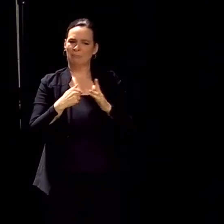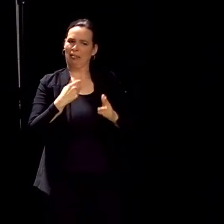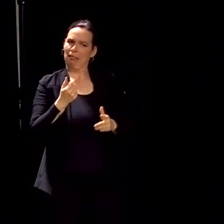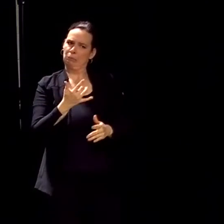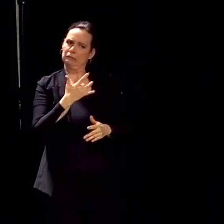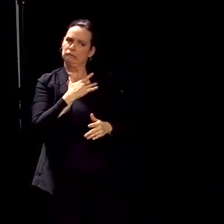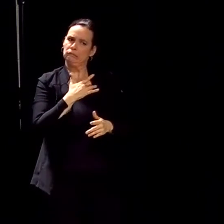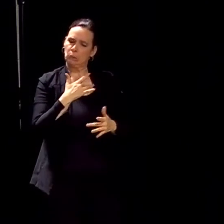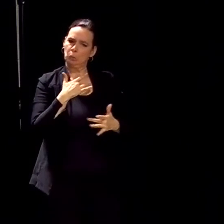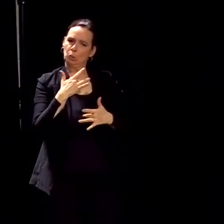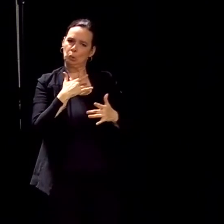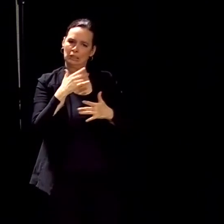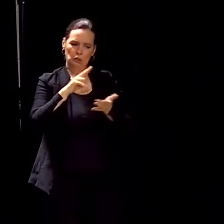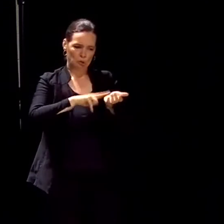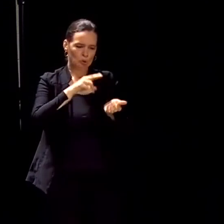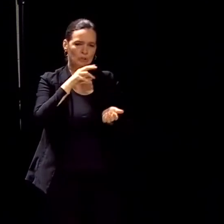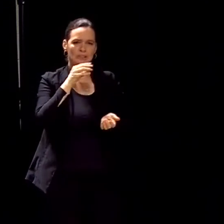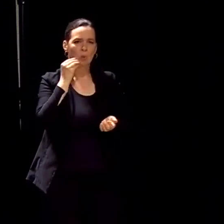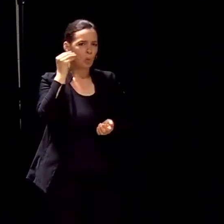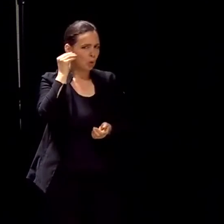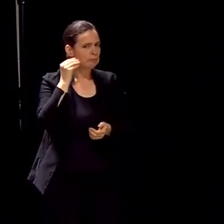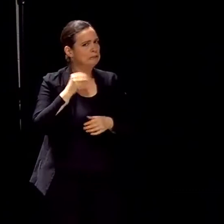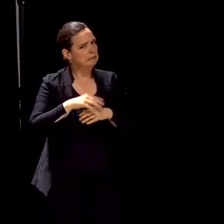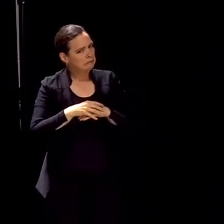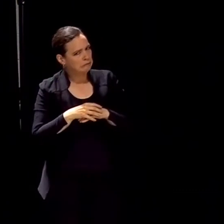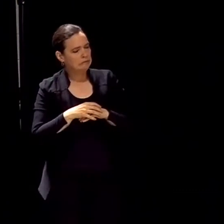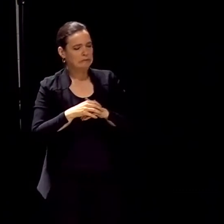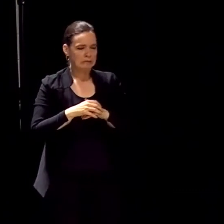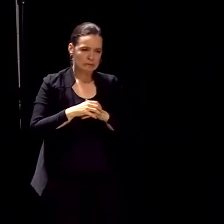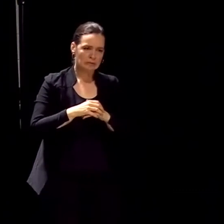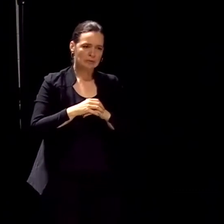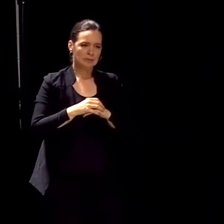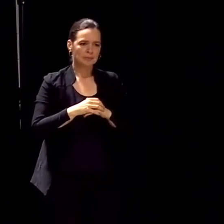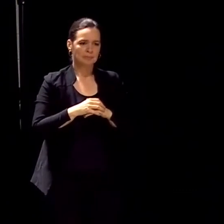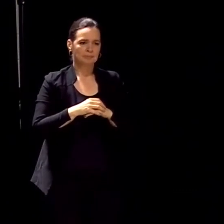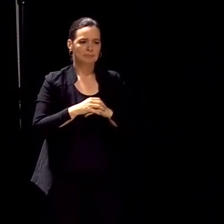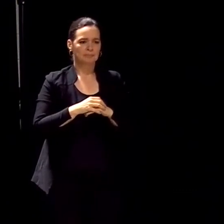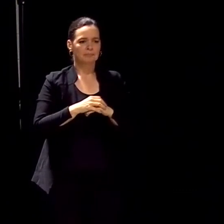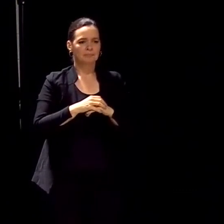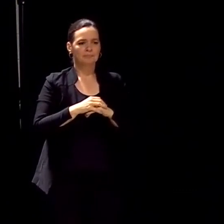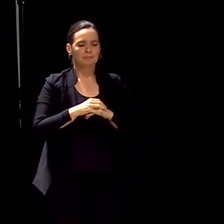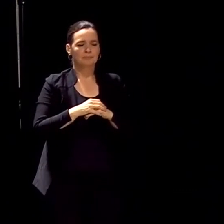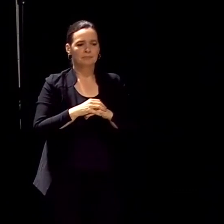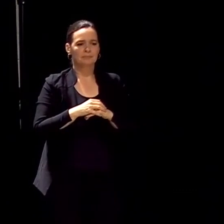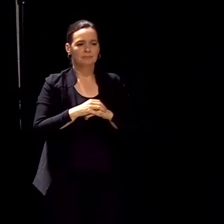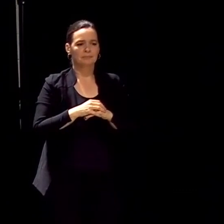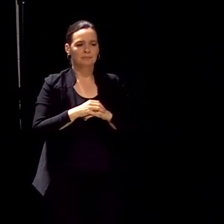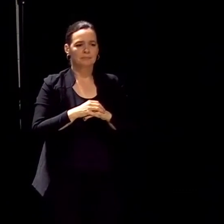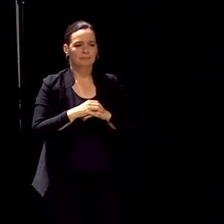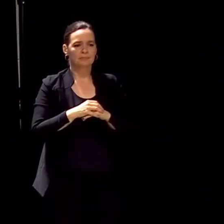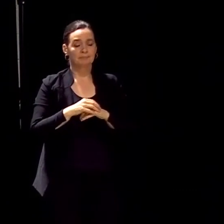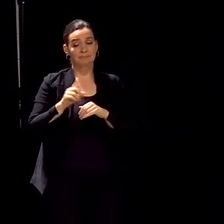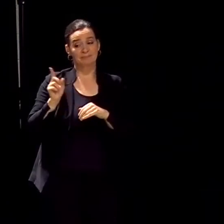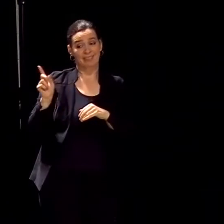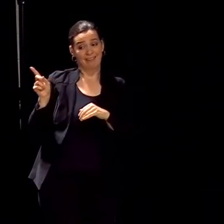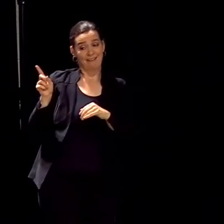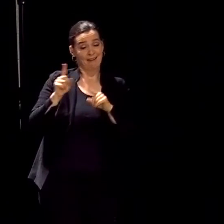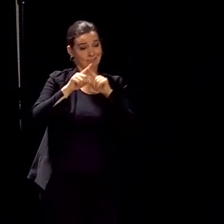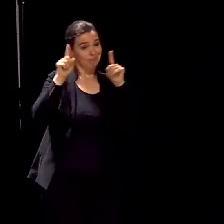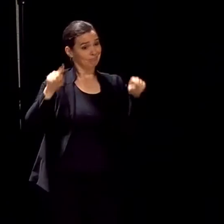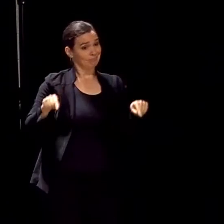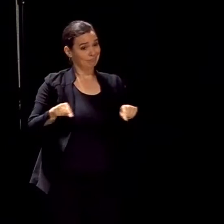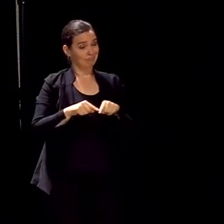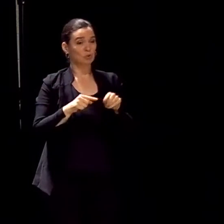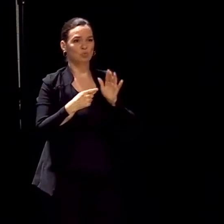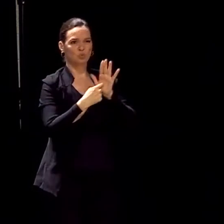But this is more. This is what I call symptomatic spread in the community, being driven by folks